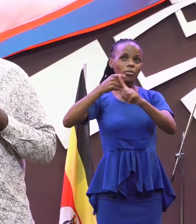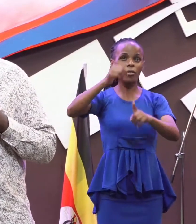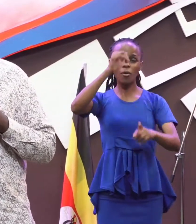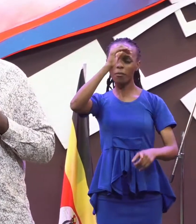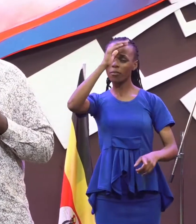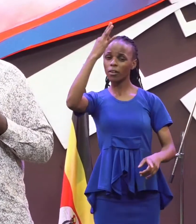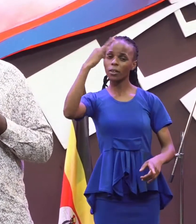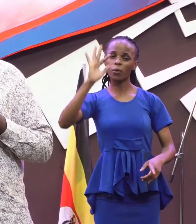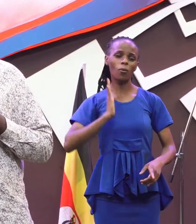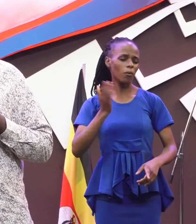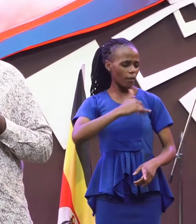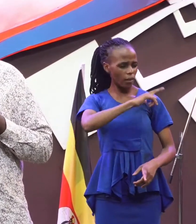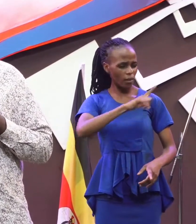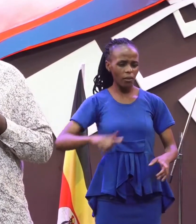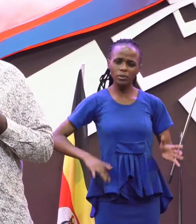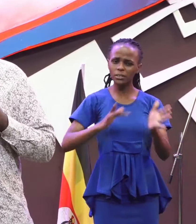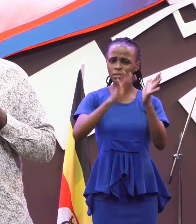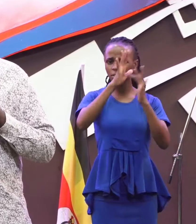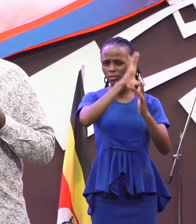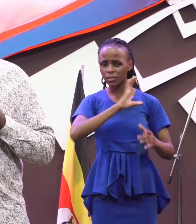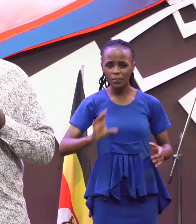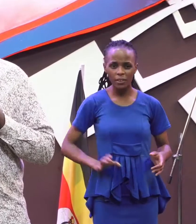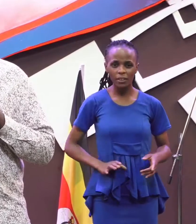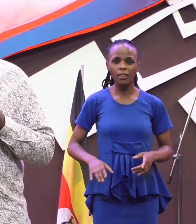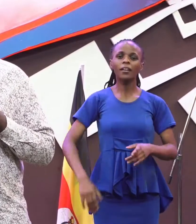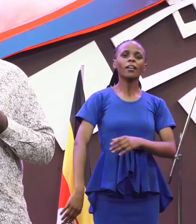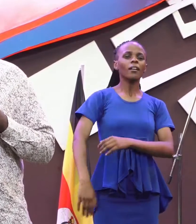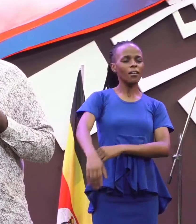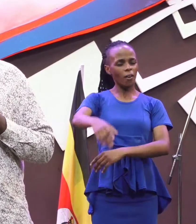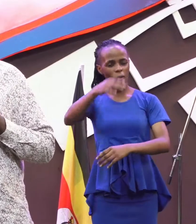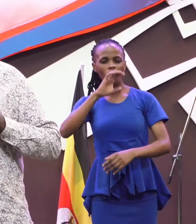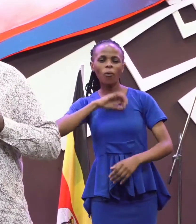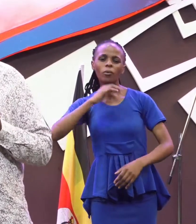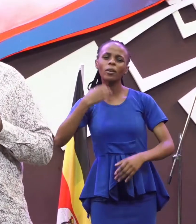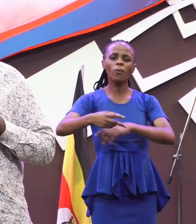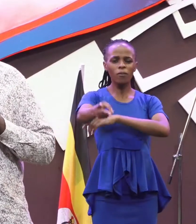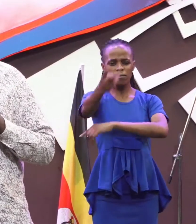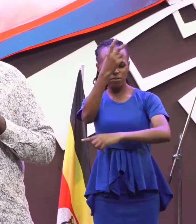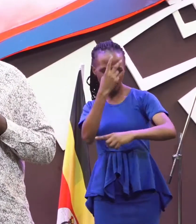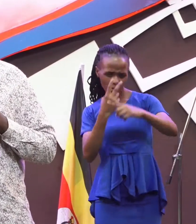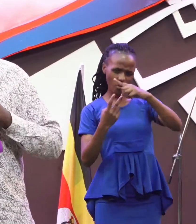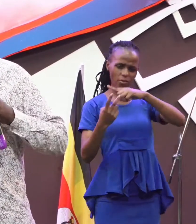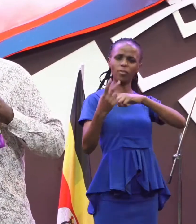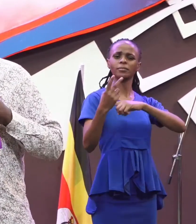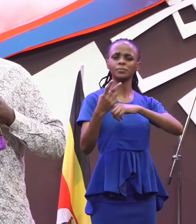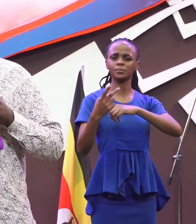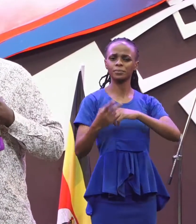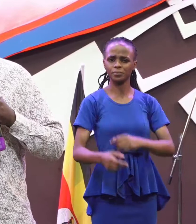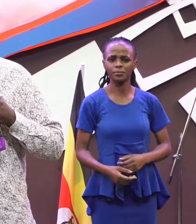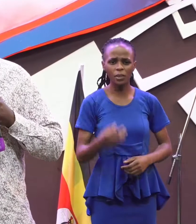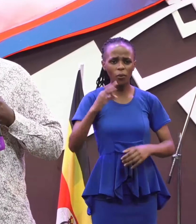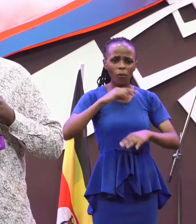The one who heard from the Father of our Lord Jesus Christ. The Father, the author, the owner of